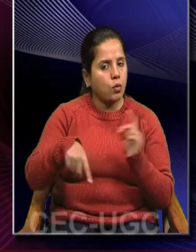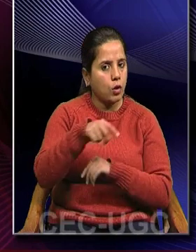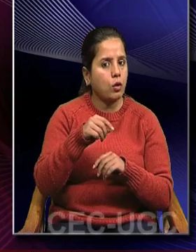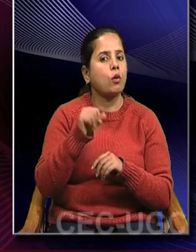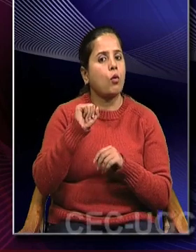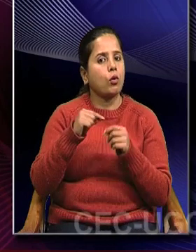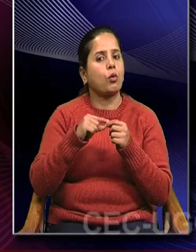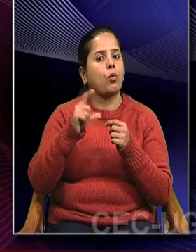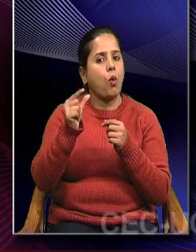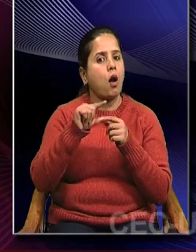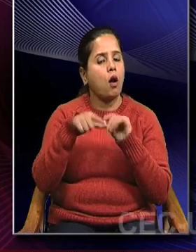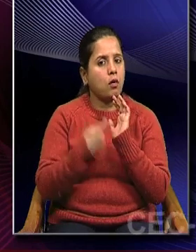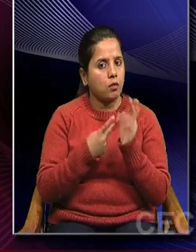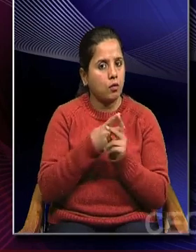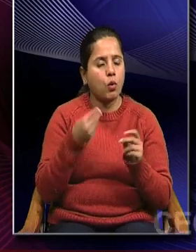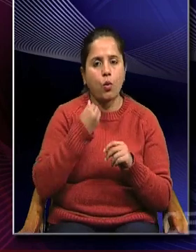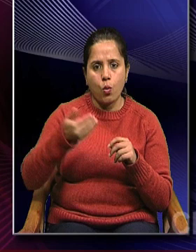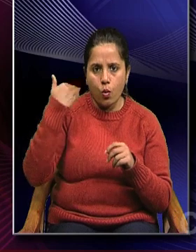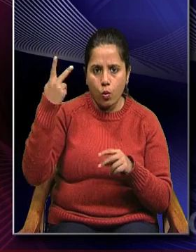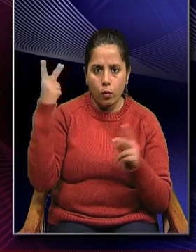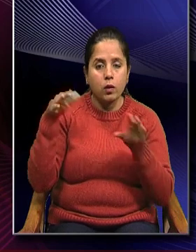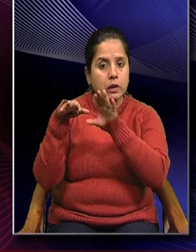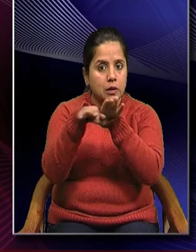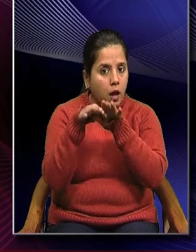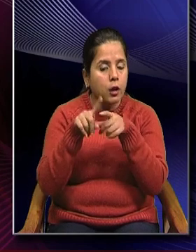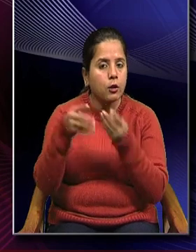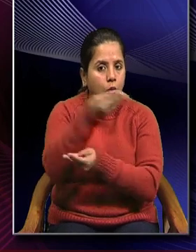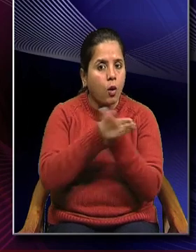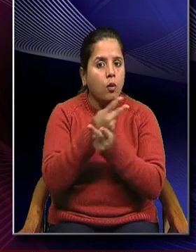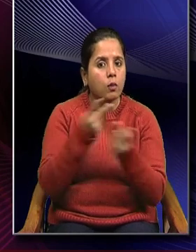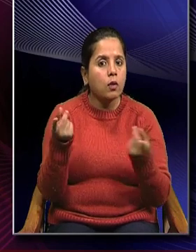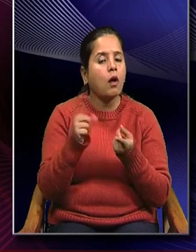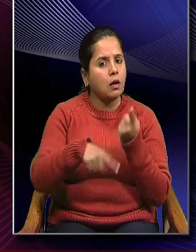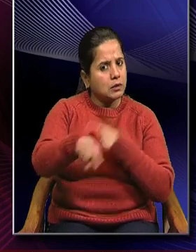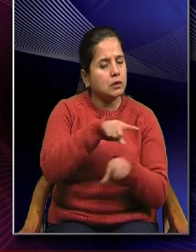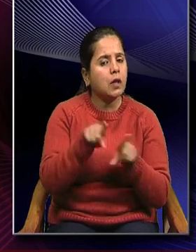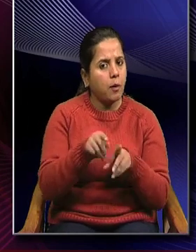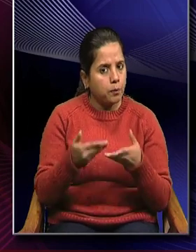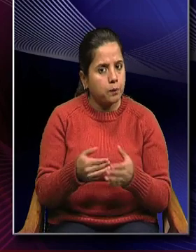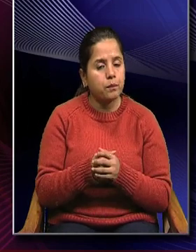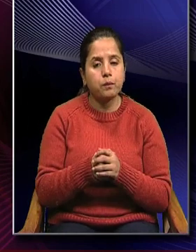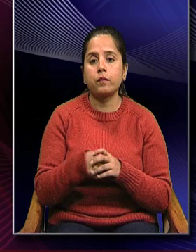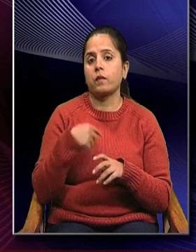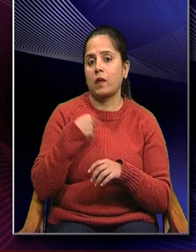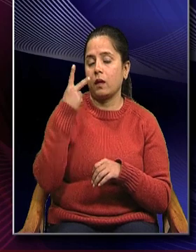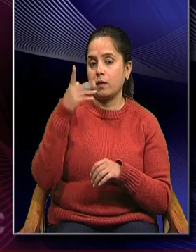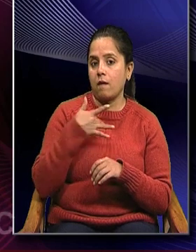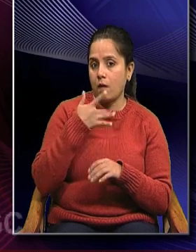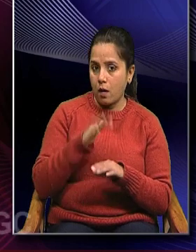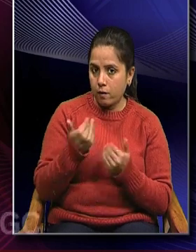it, plus the older satellite economies as well. So we see that